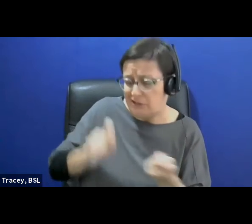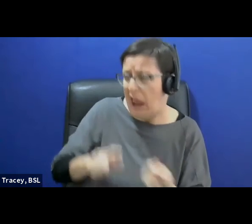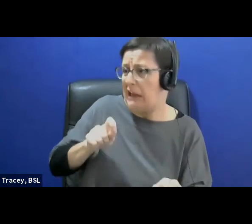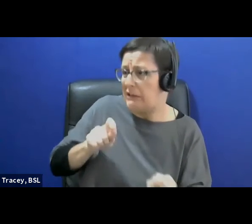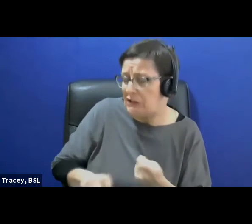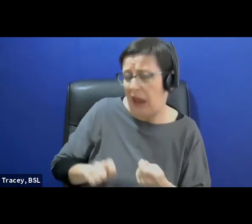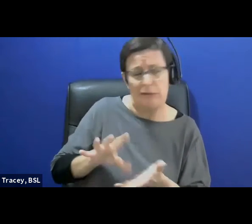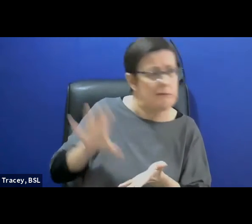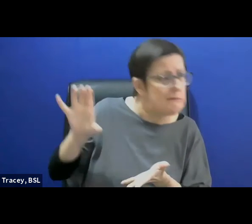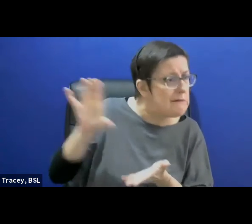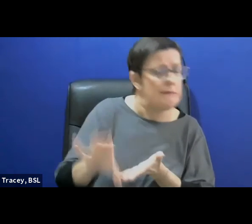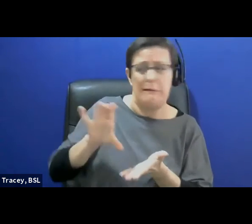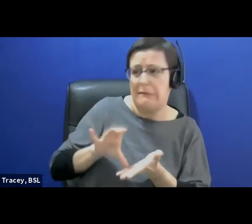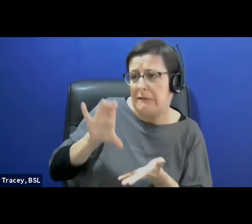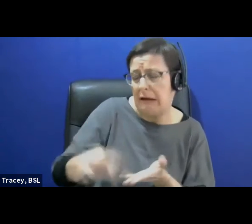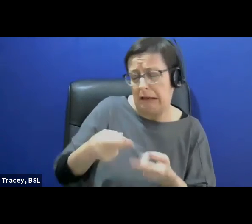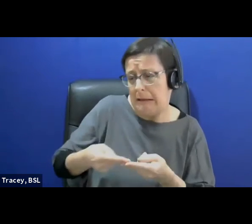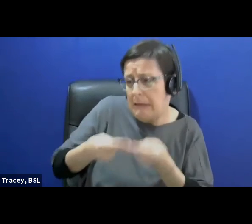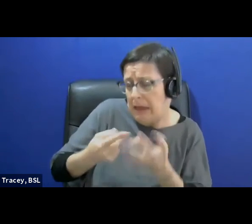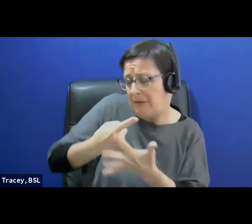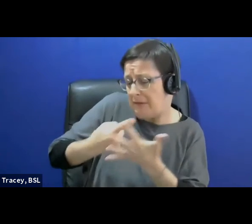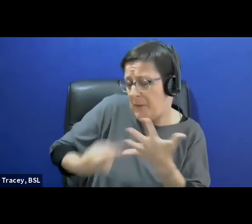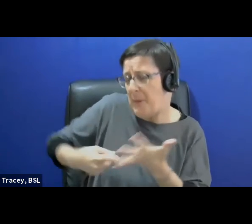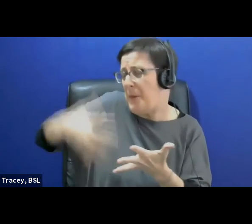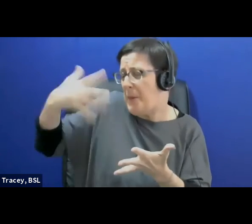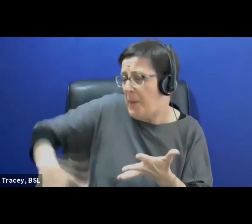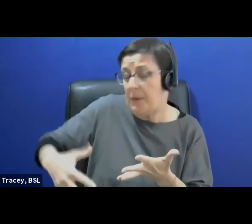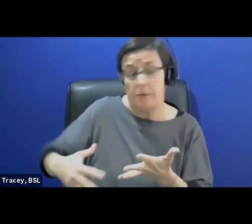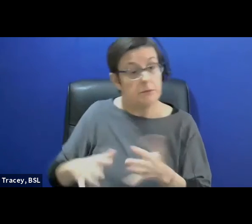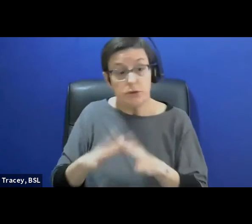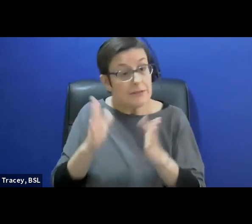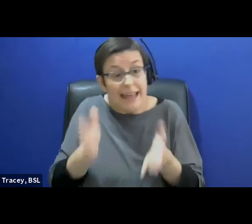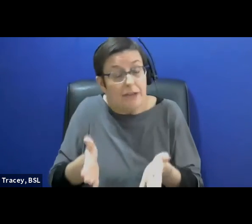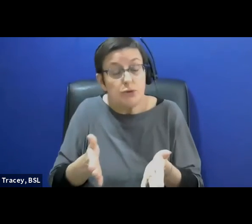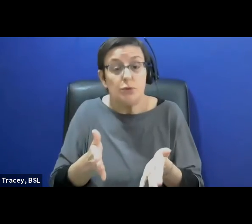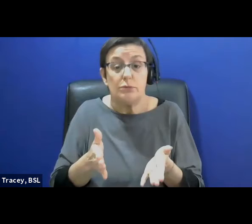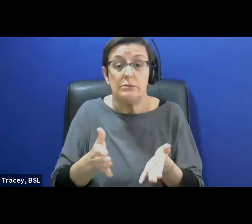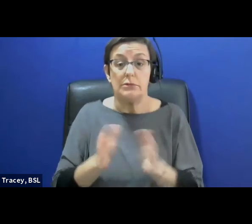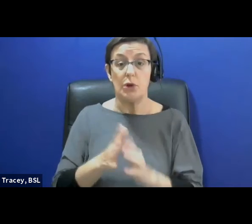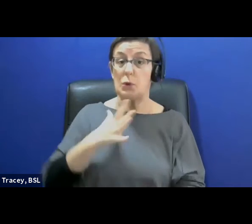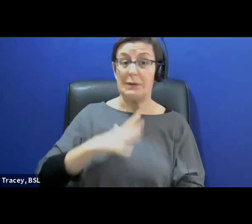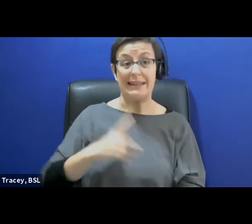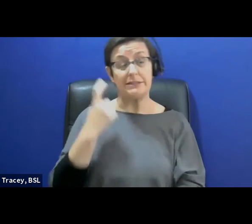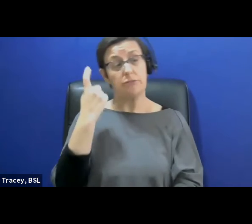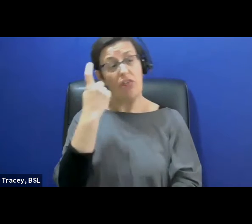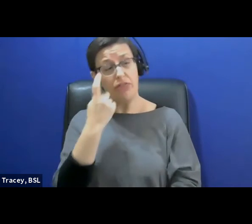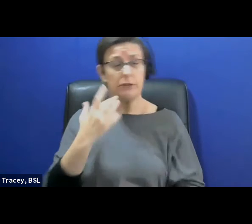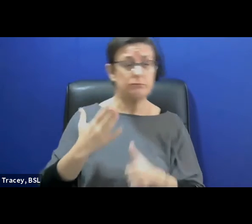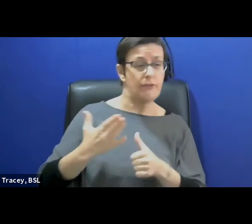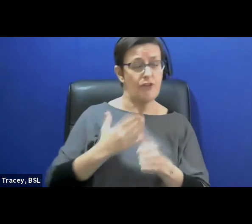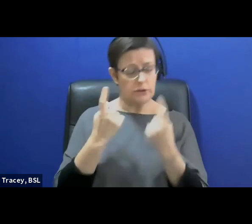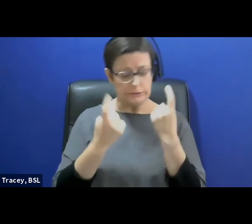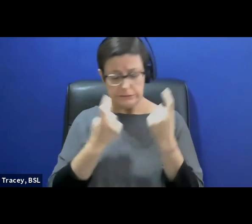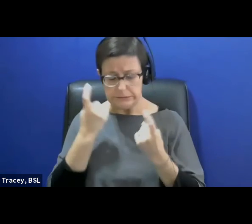It doesn't have to be expensive. It just takes a bit of thought and a bit of application. Yeah, sometimes it's